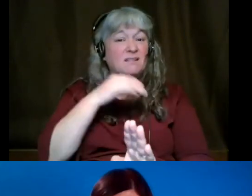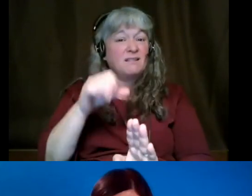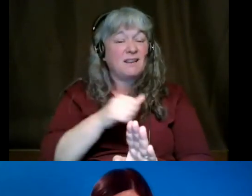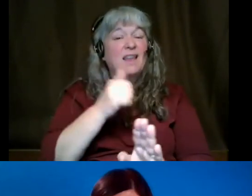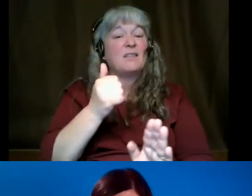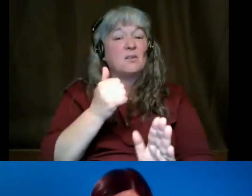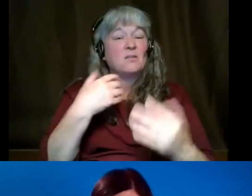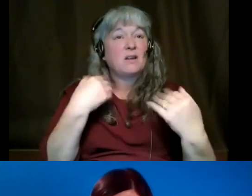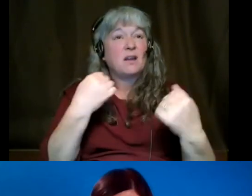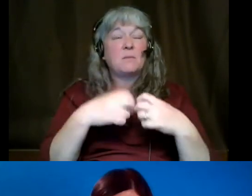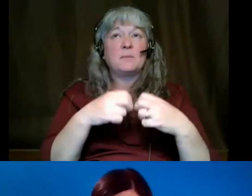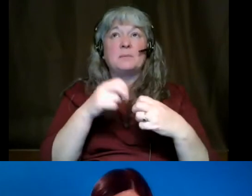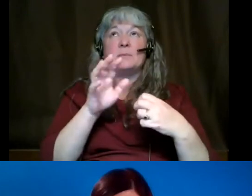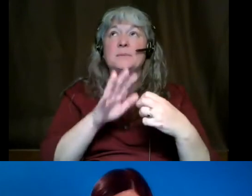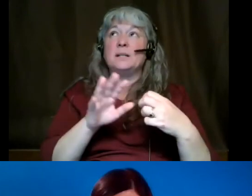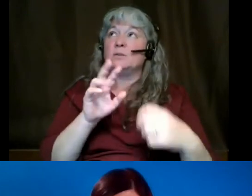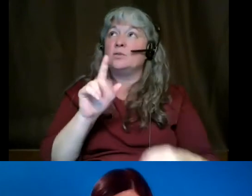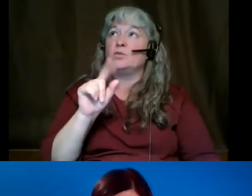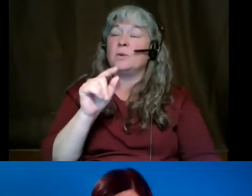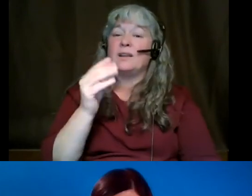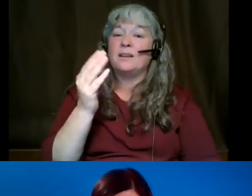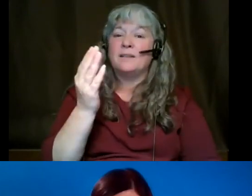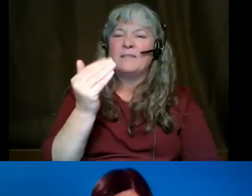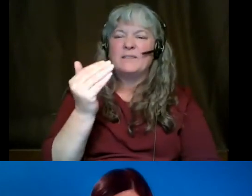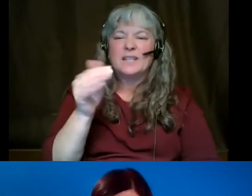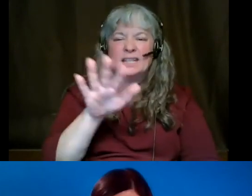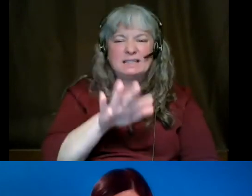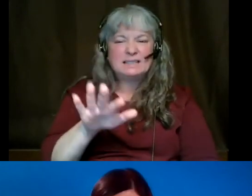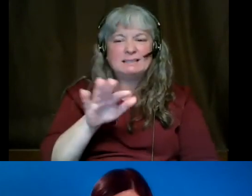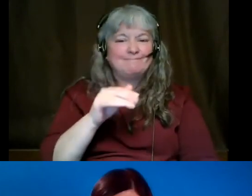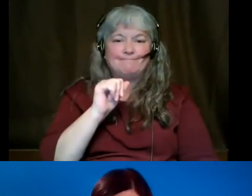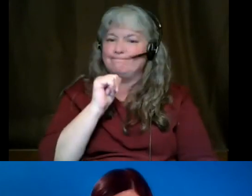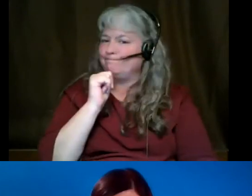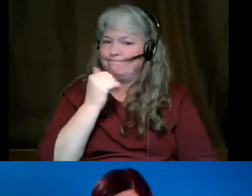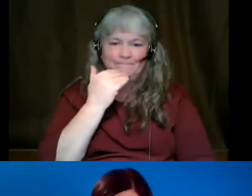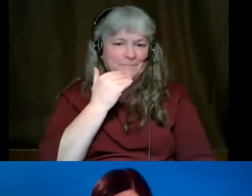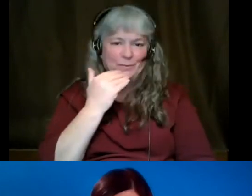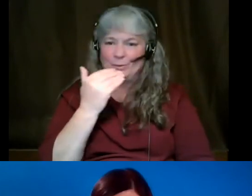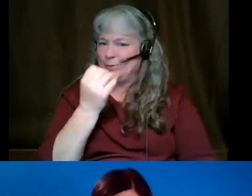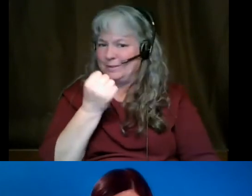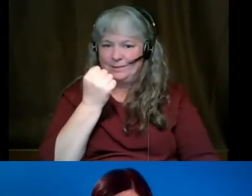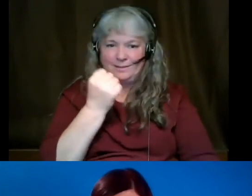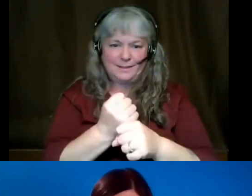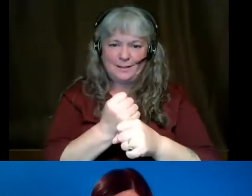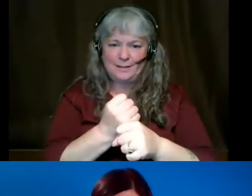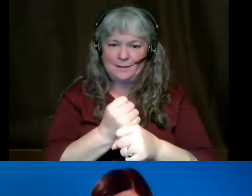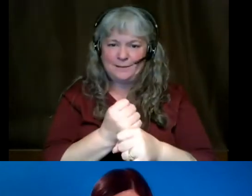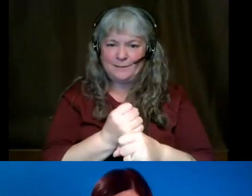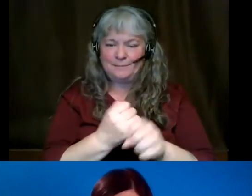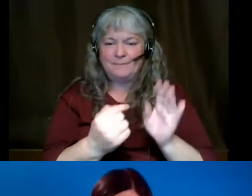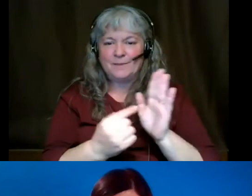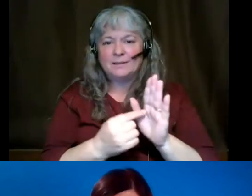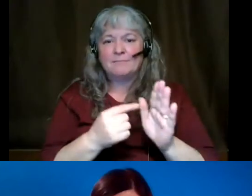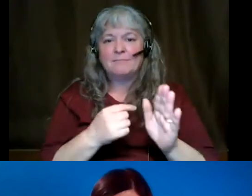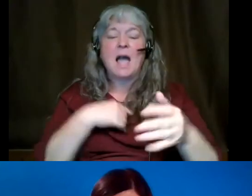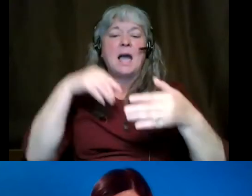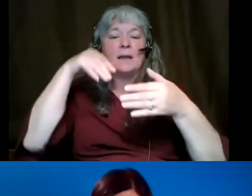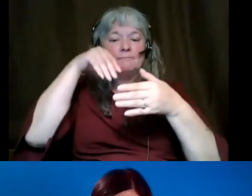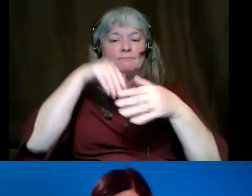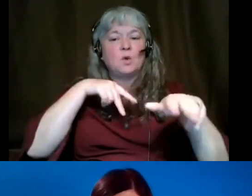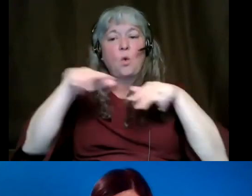circa 2015 was not a very good year. I walked into college